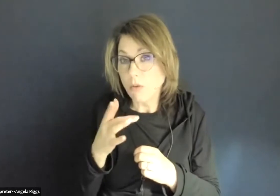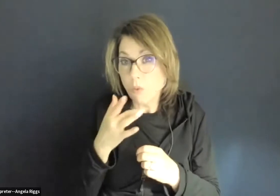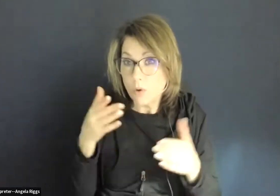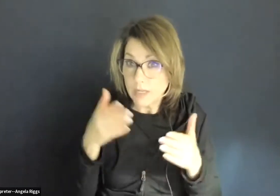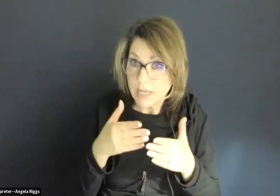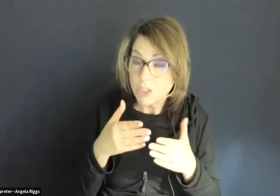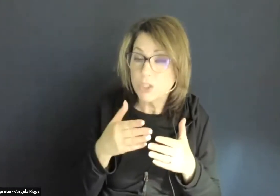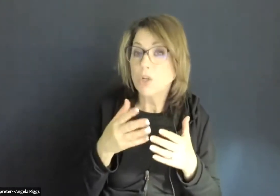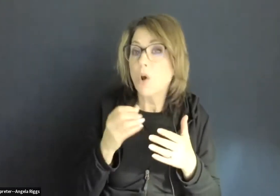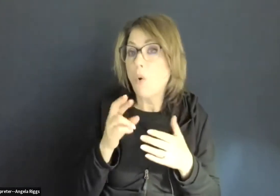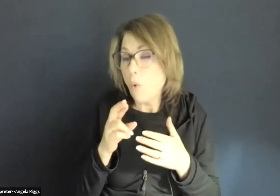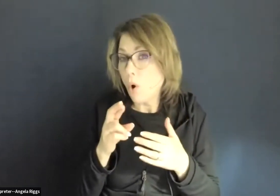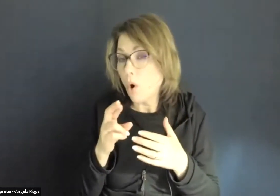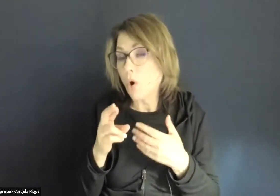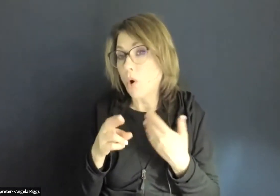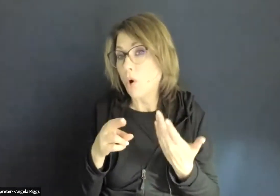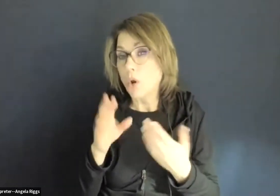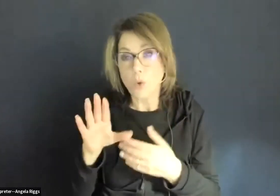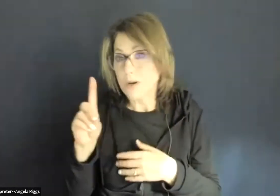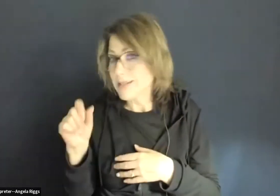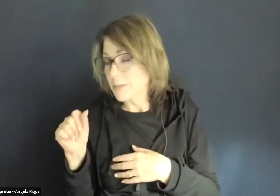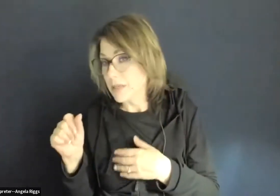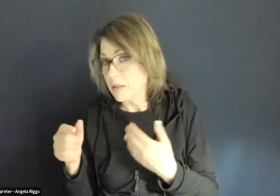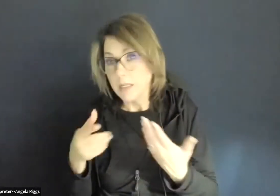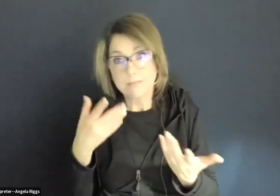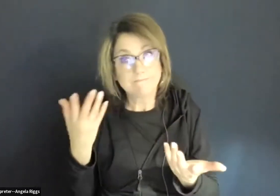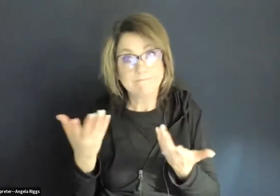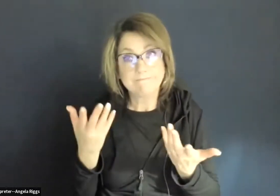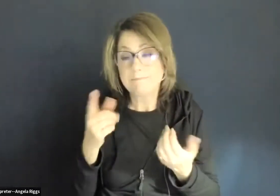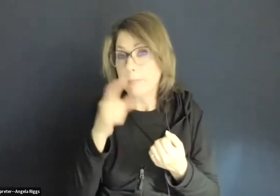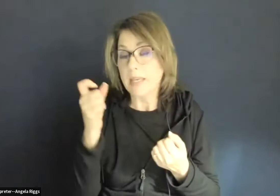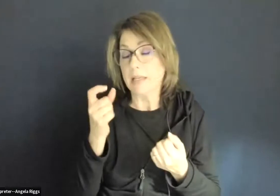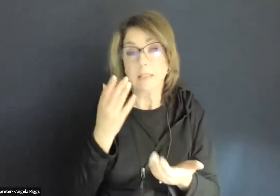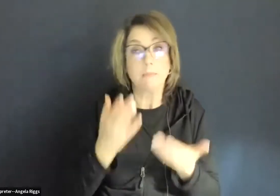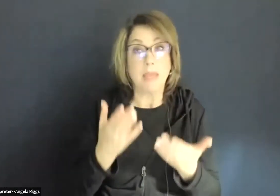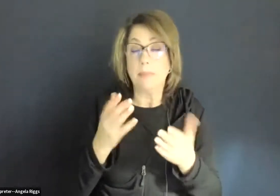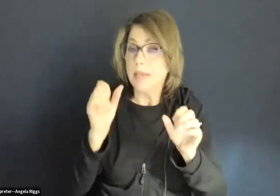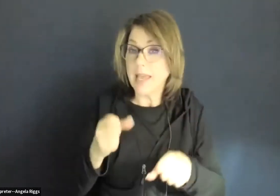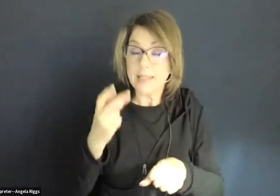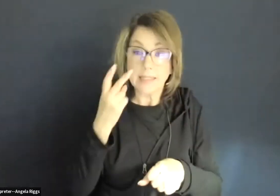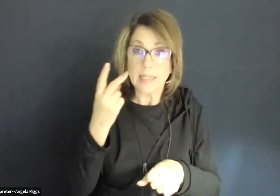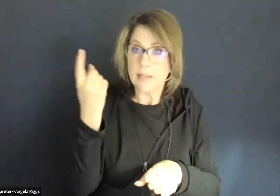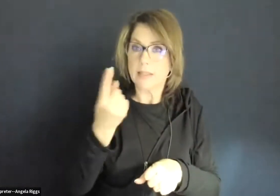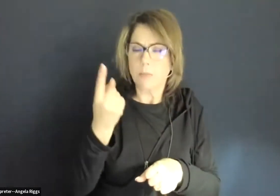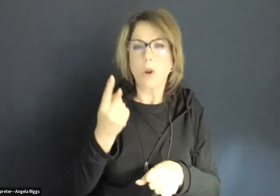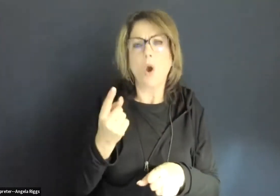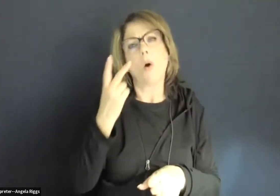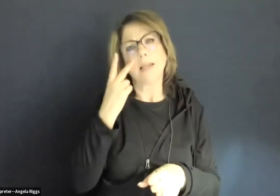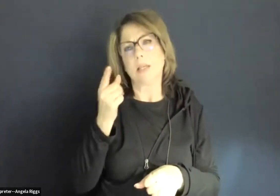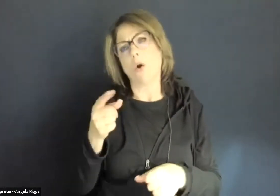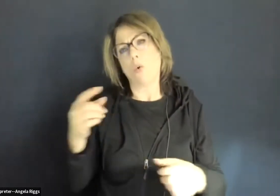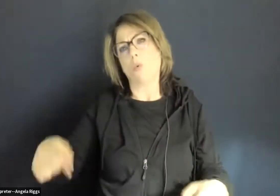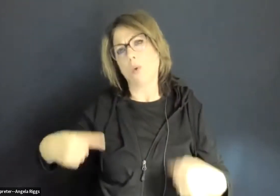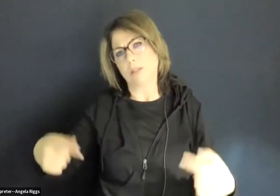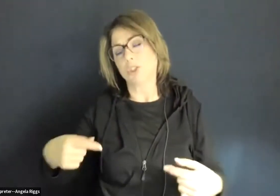orientation or whether it's your disability, because you might be able to see that someone's in a wheelchair, but